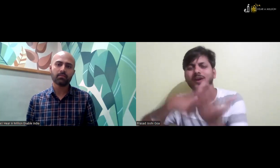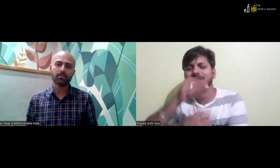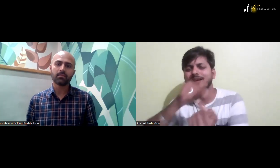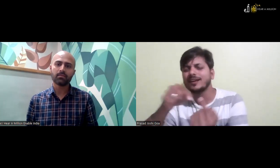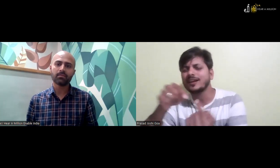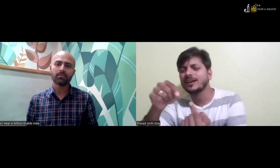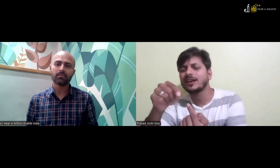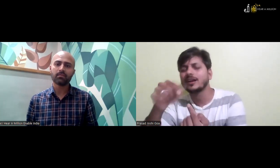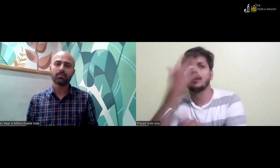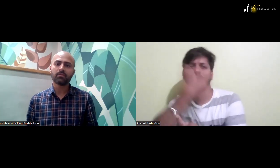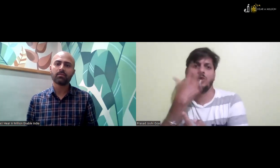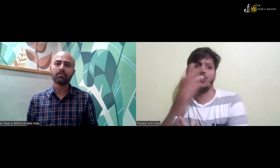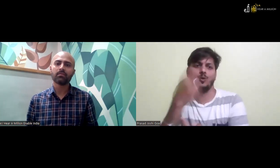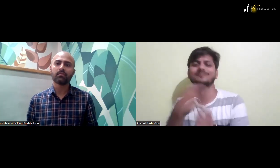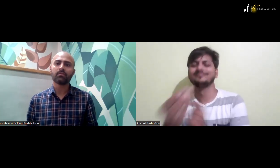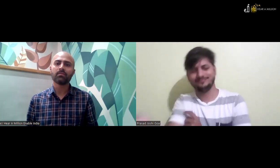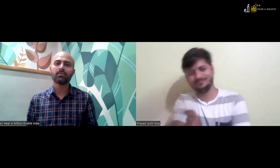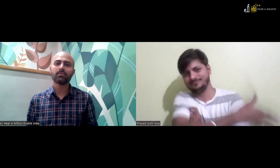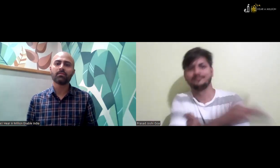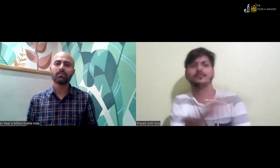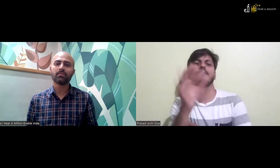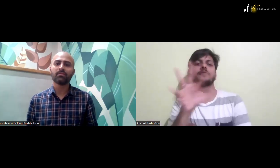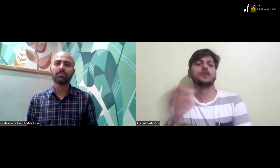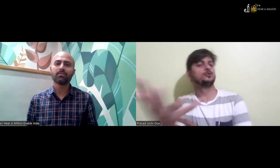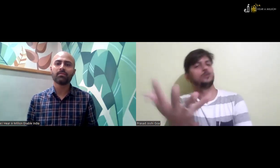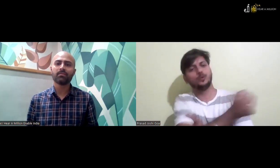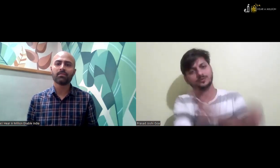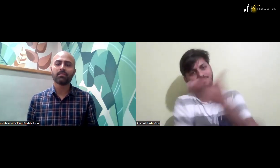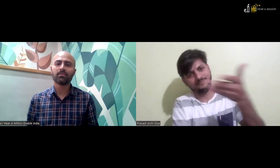And the other family members, then